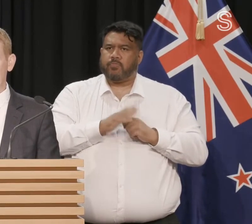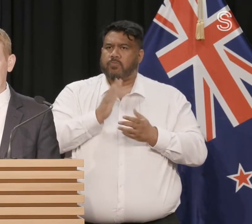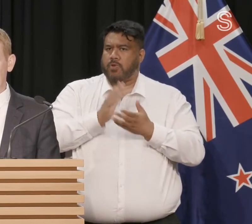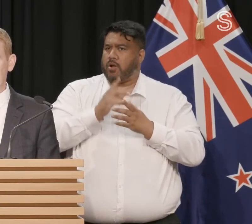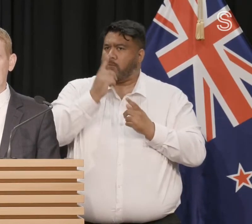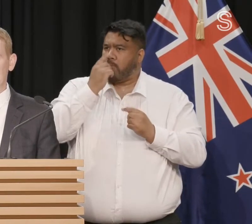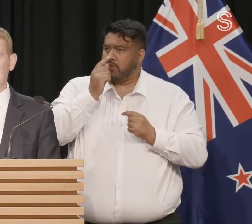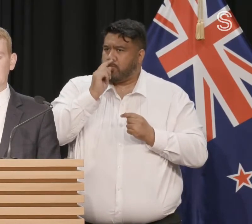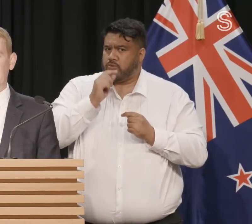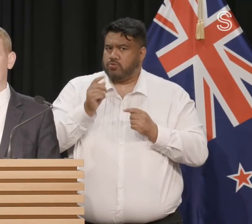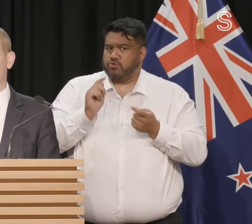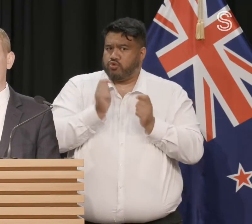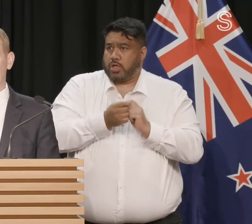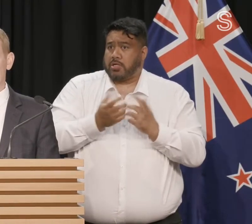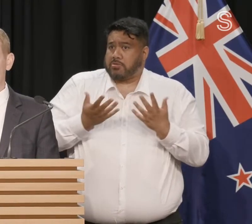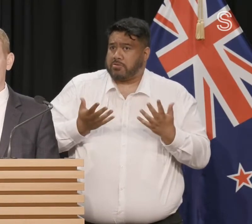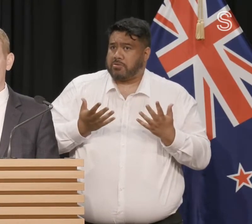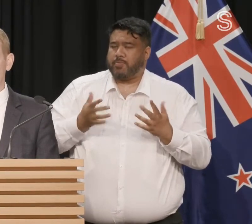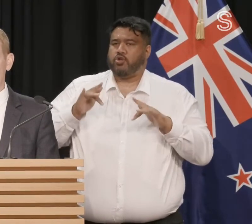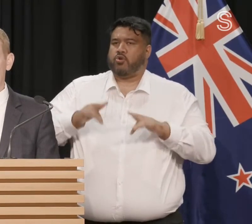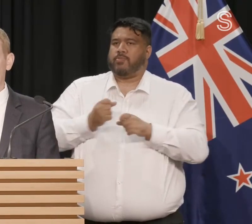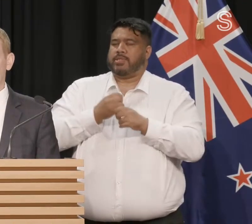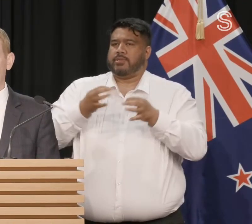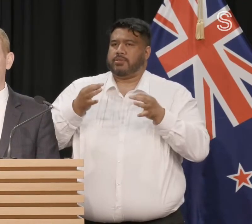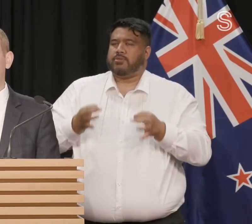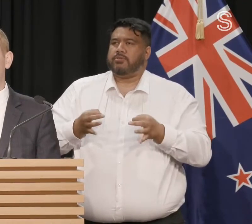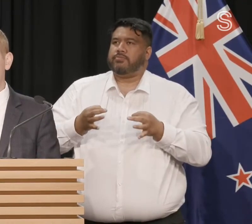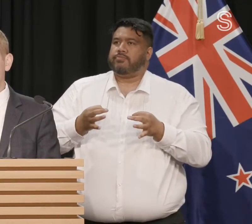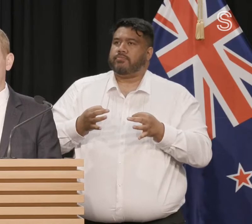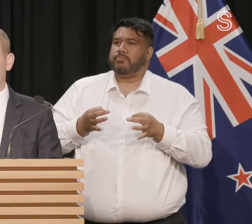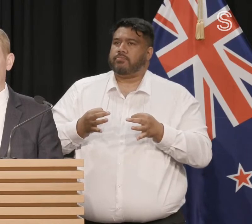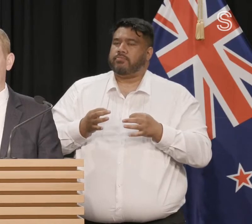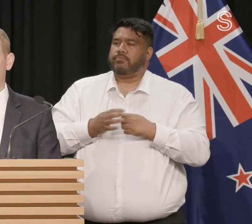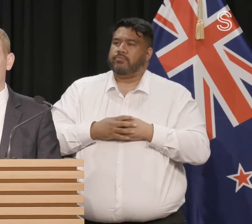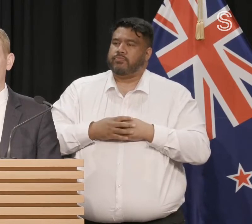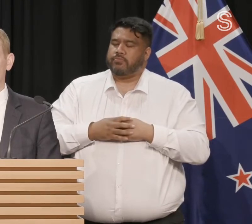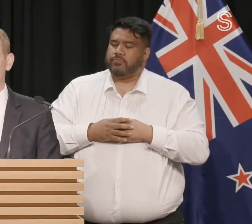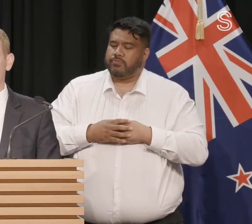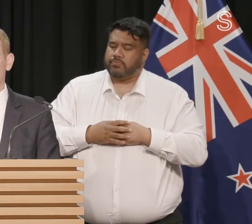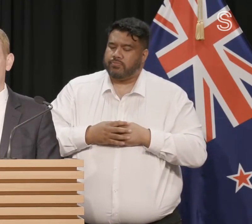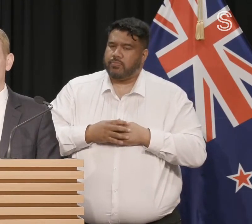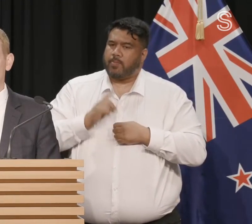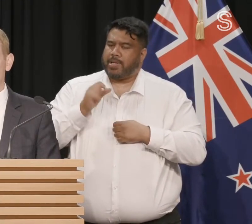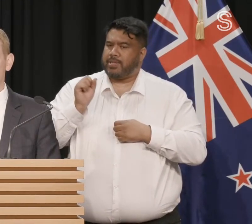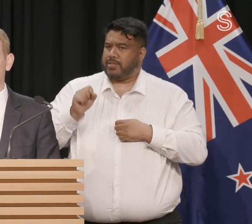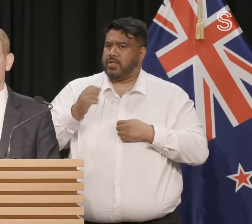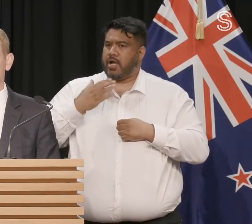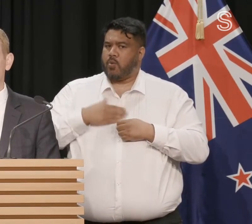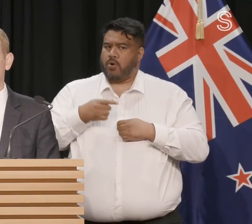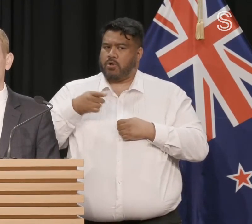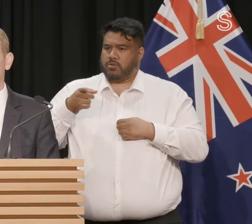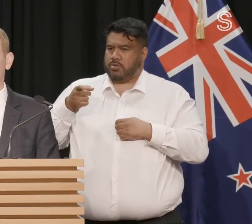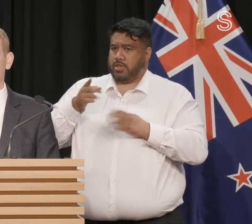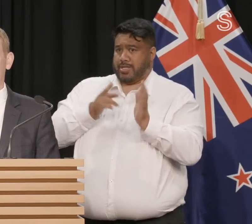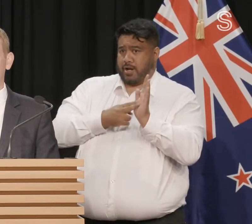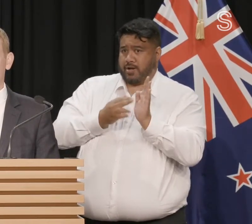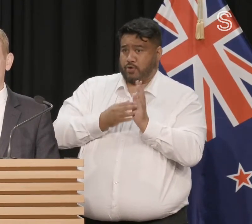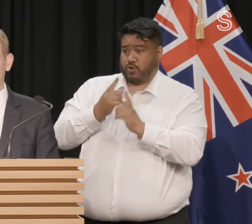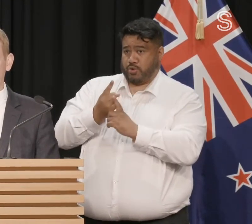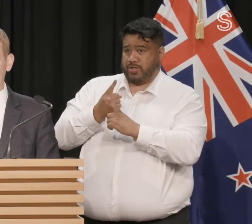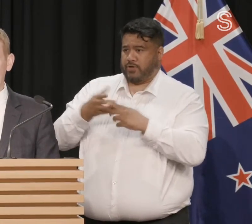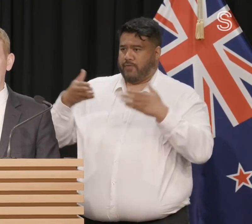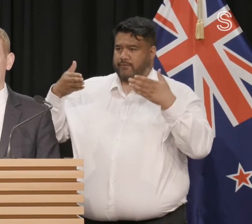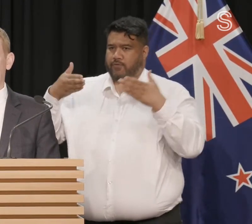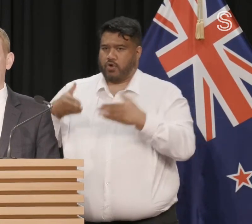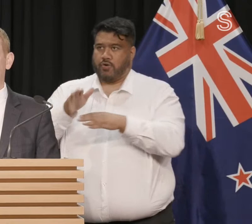of a reset there. We haven't made those decisions yet, but it is, I think, an acknowledgement that I want her to be focused on